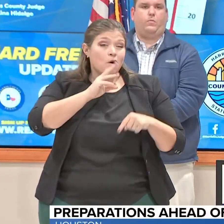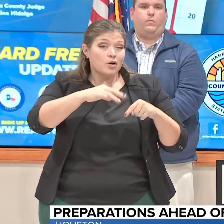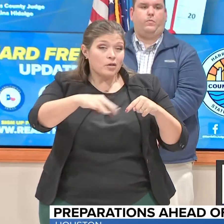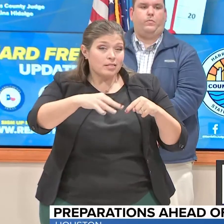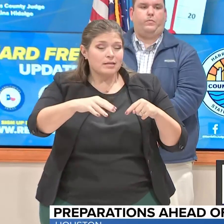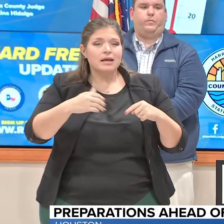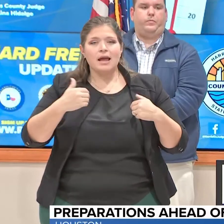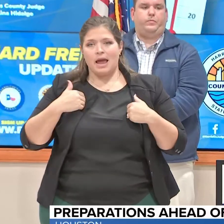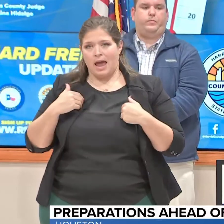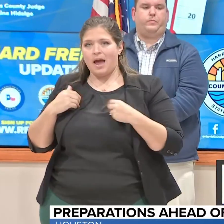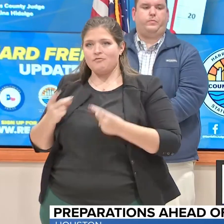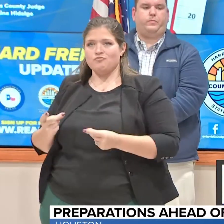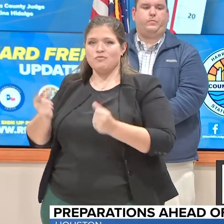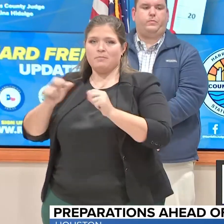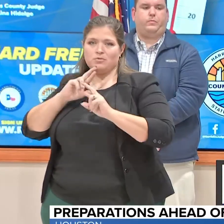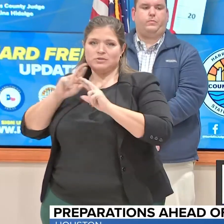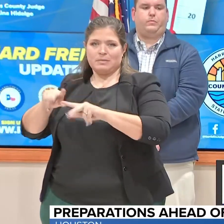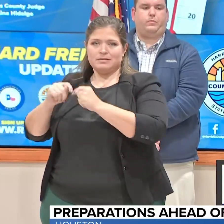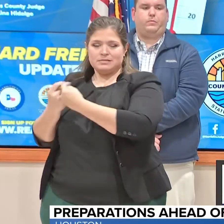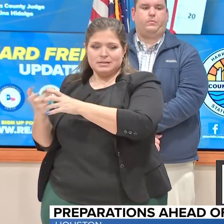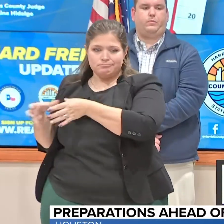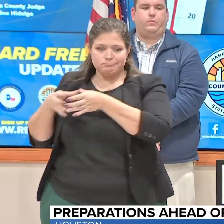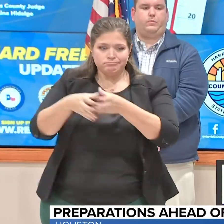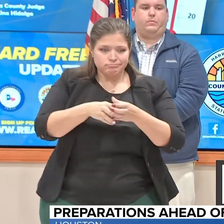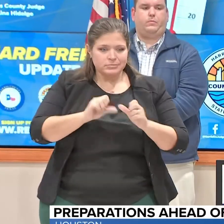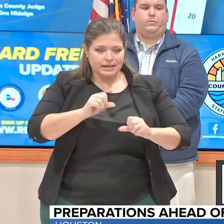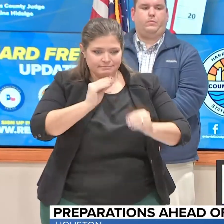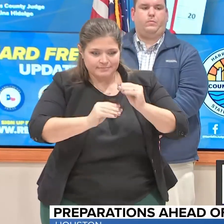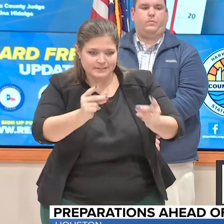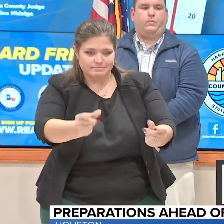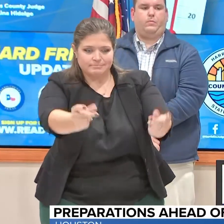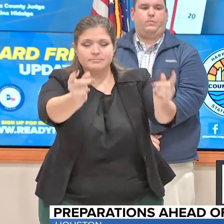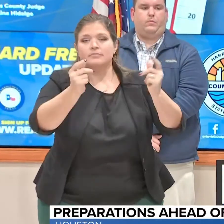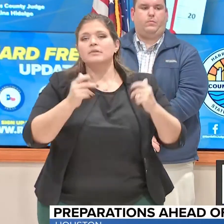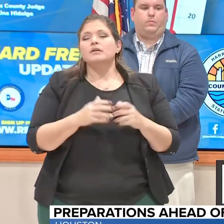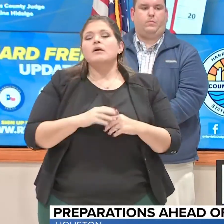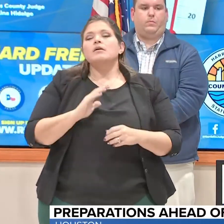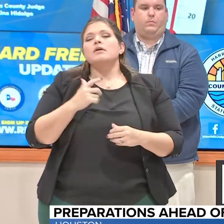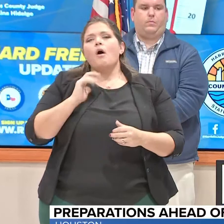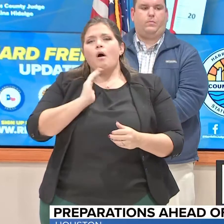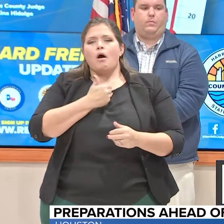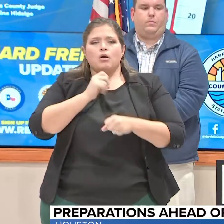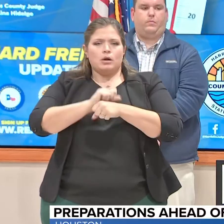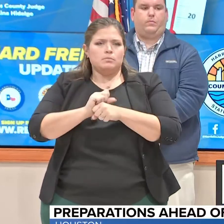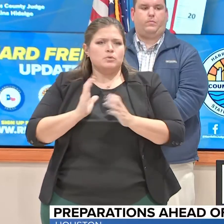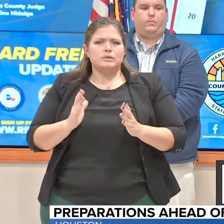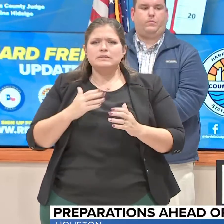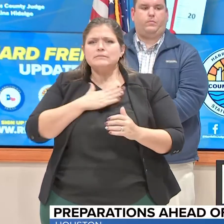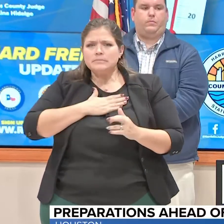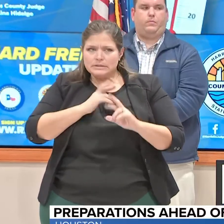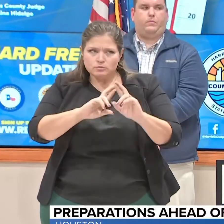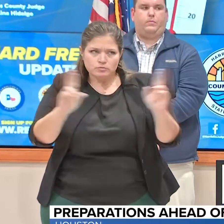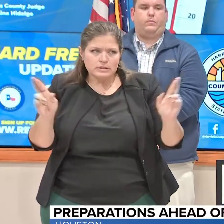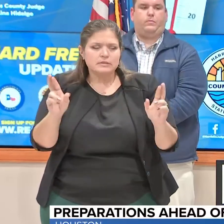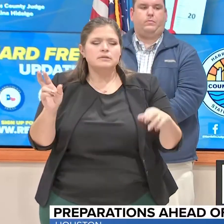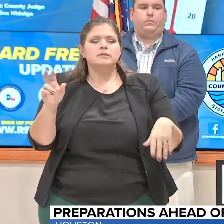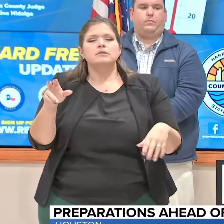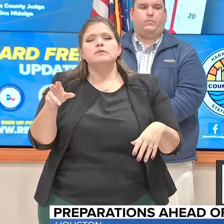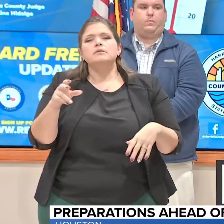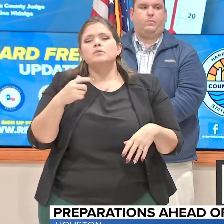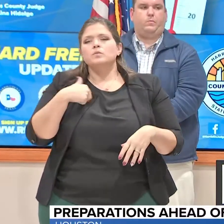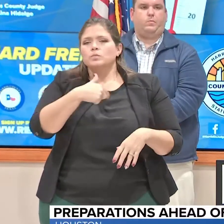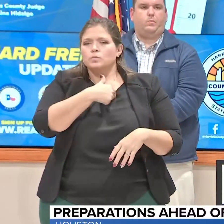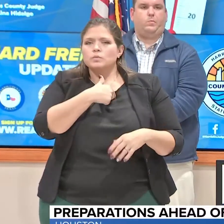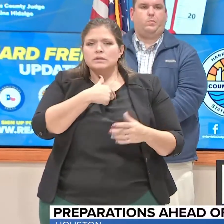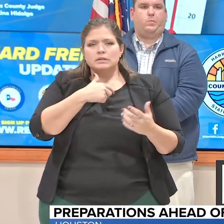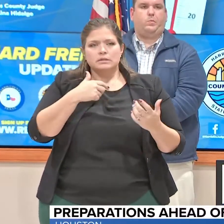get crews on site as soon as we can. I've asked our employees to be prepared, even as